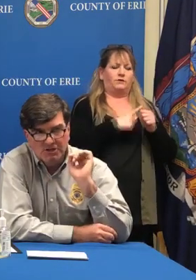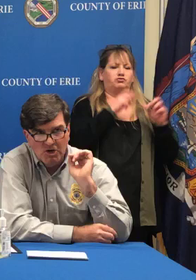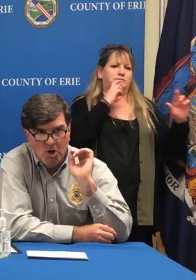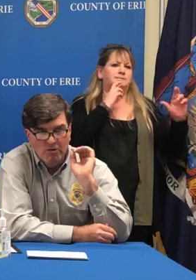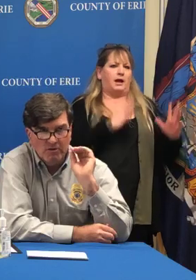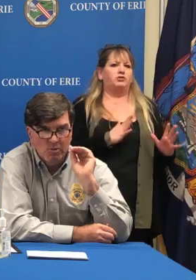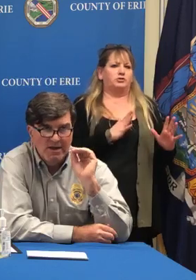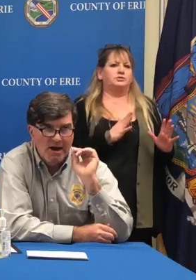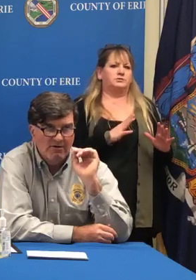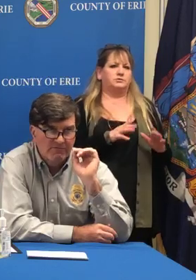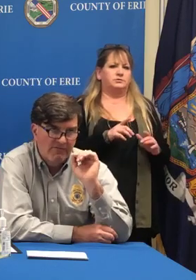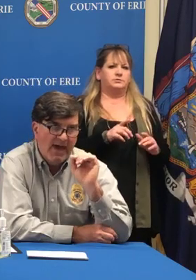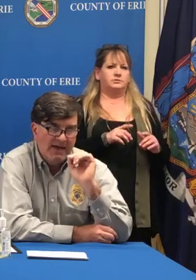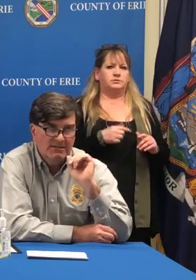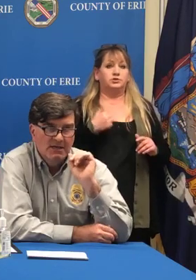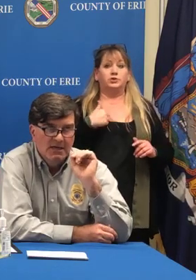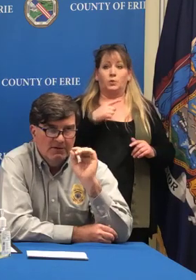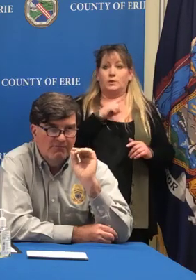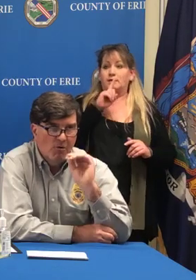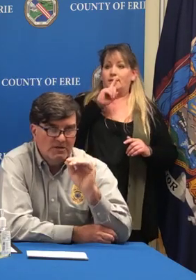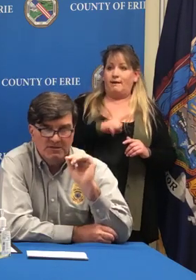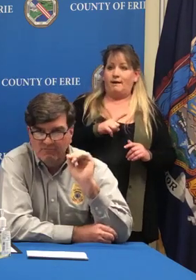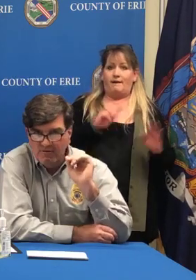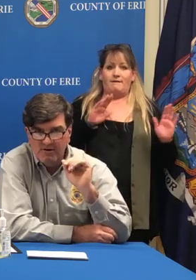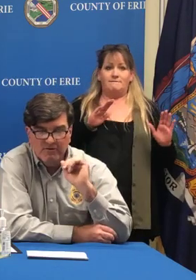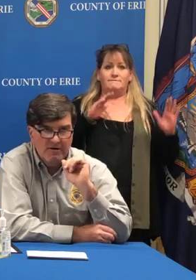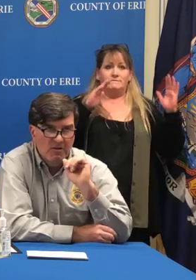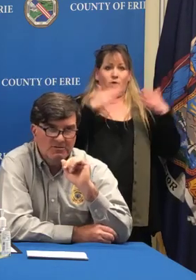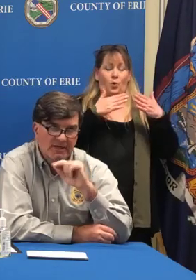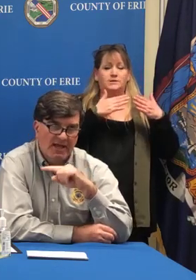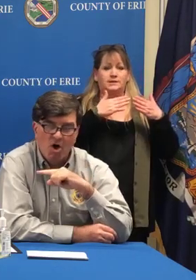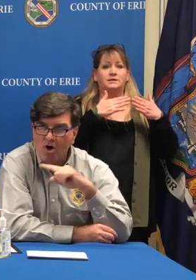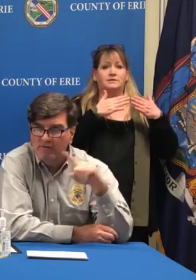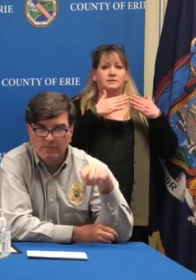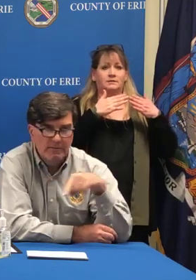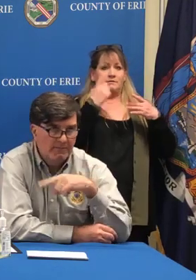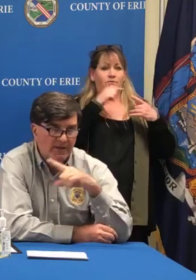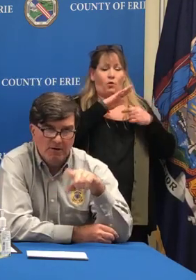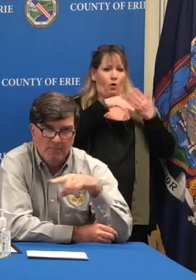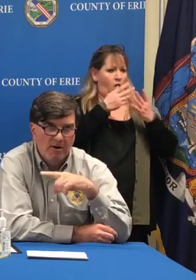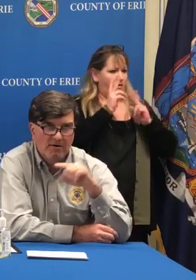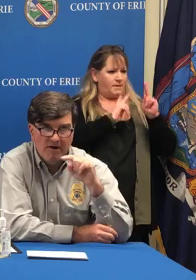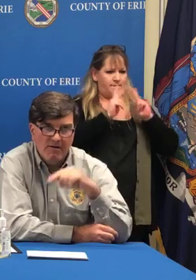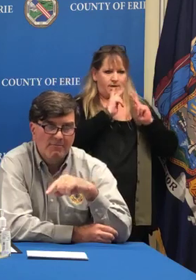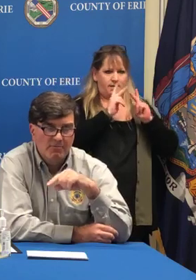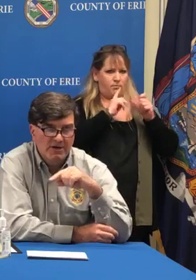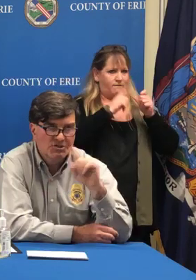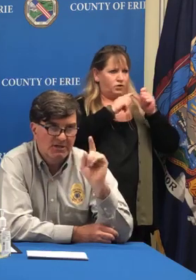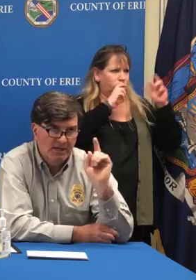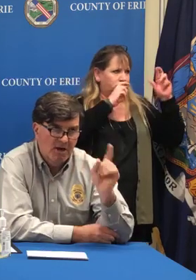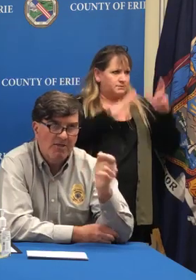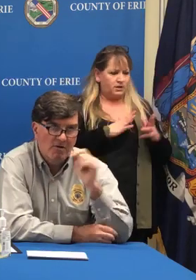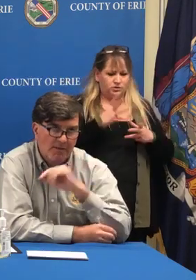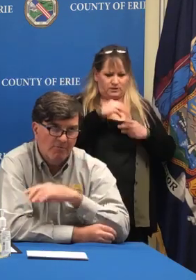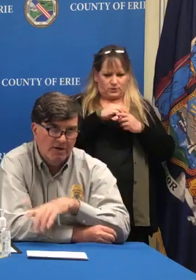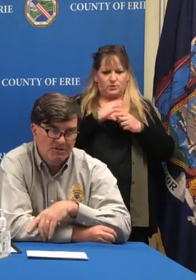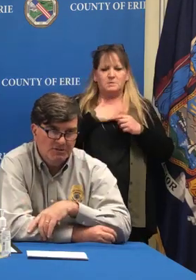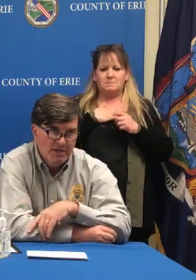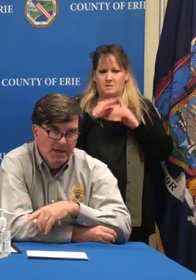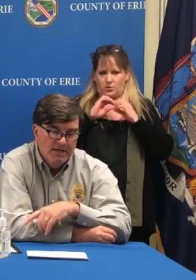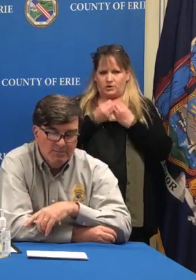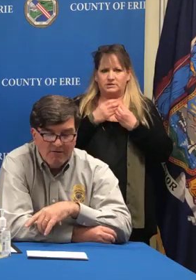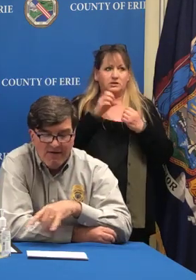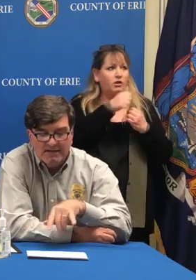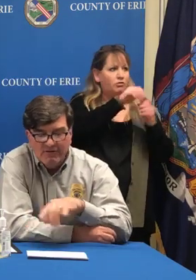I want you to know that we are, in fact, focusing very, very closely on all of the people that are a part of our operation and other